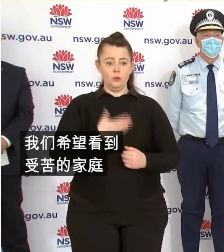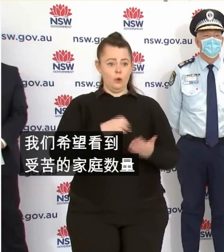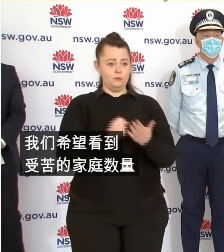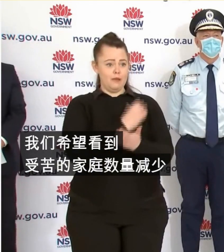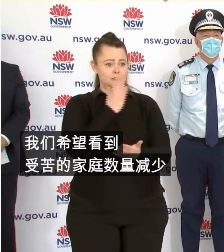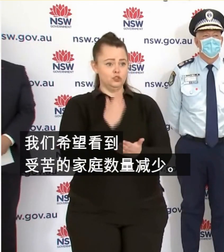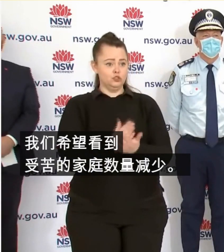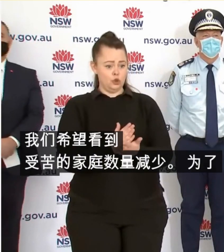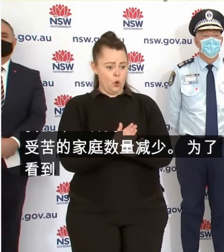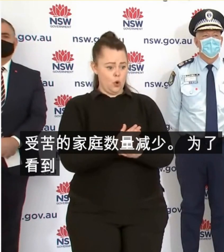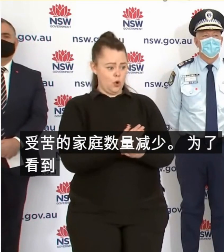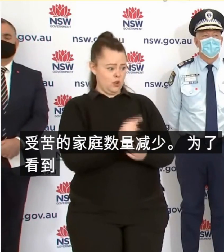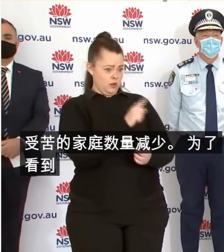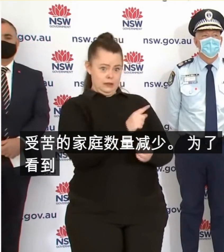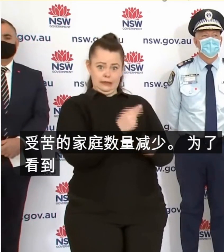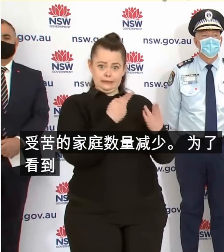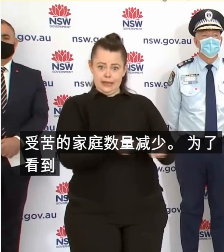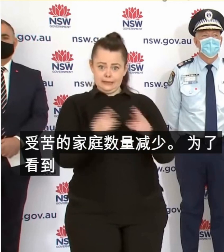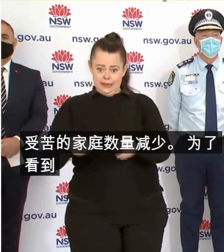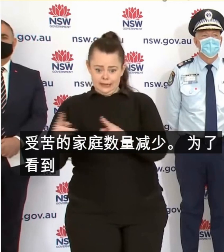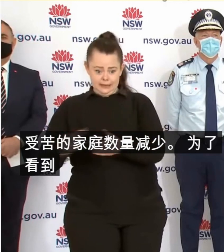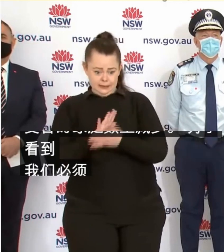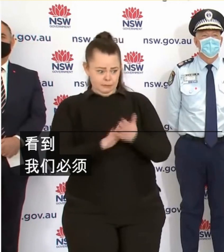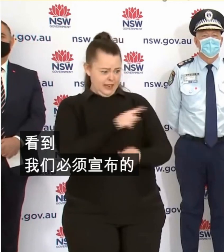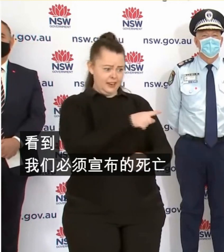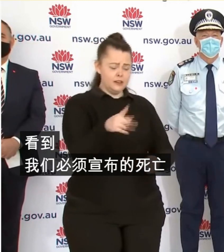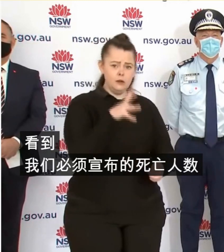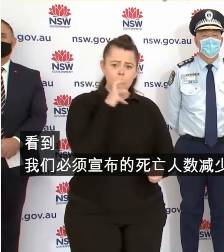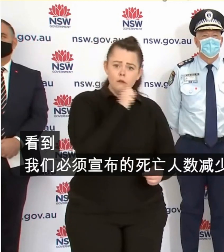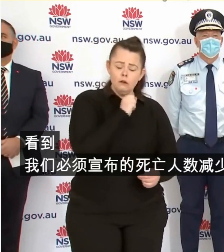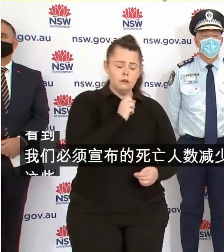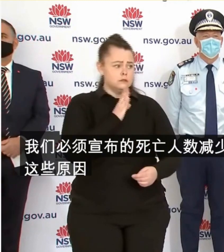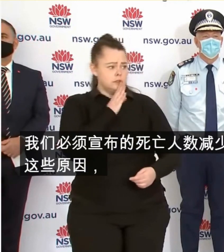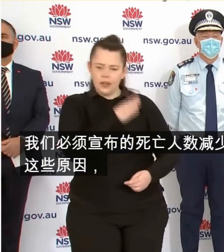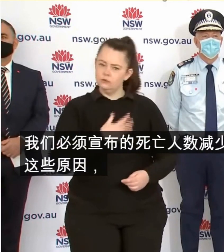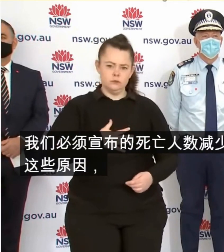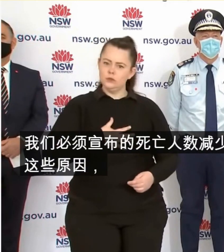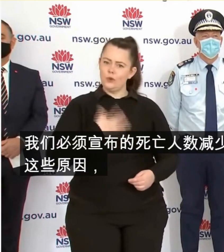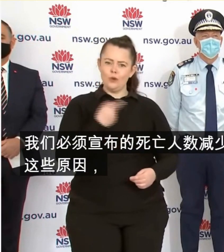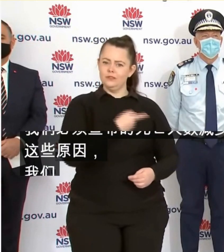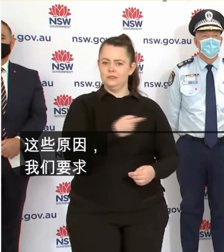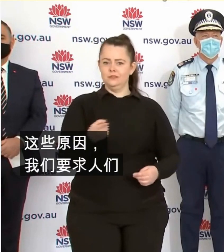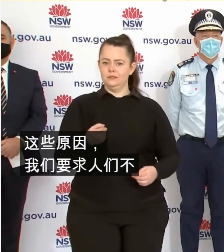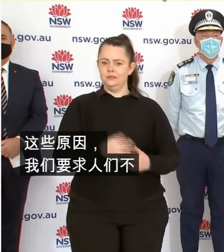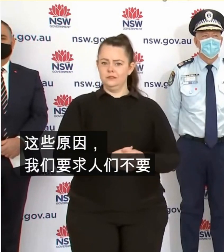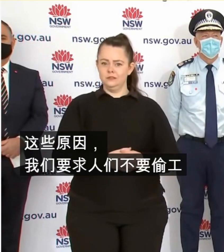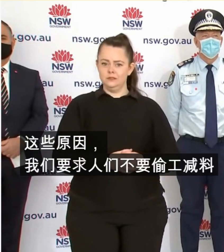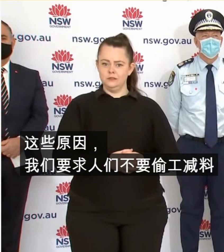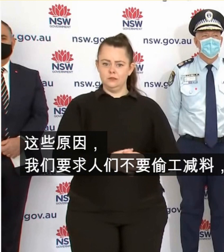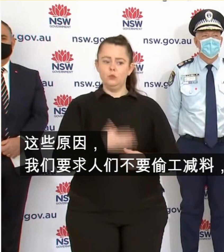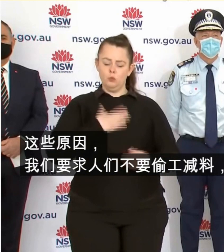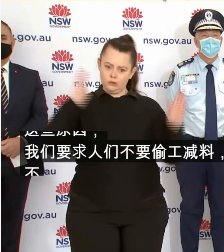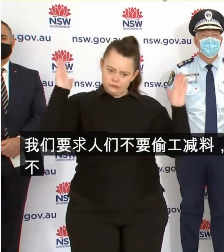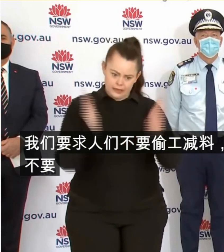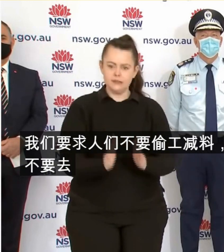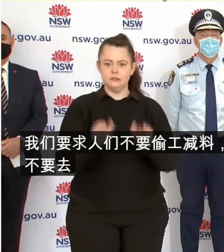number of families suffering. We want to see a reduction in the number of deaths we have to announce. And for those reasons, we're asking people not